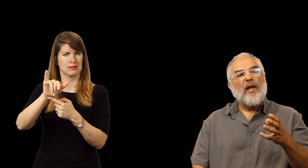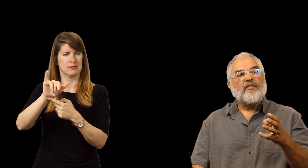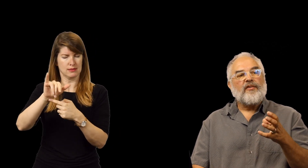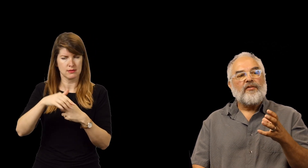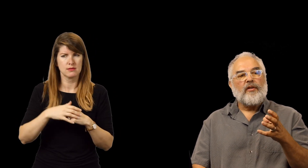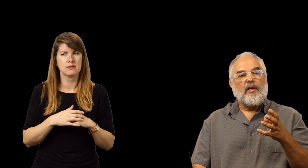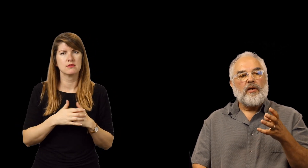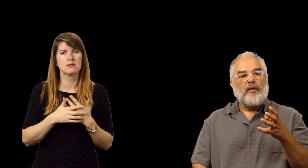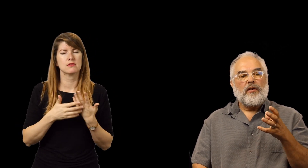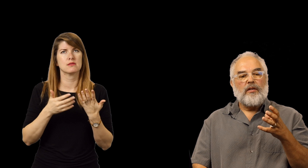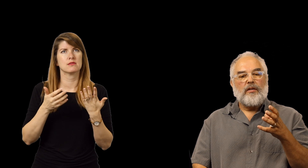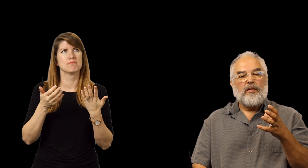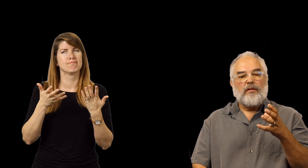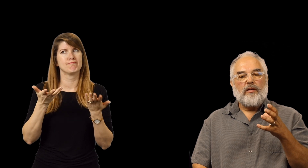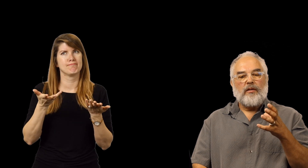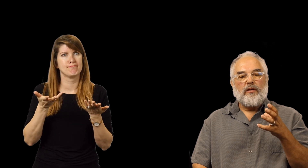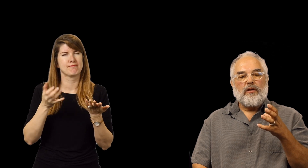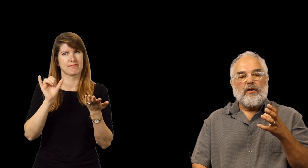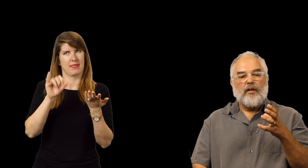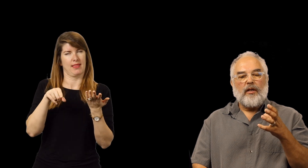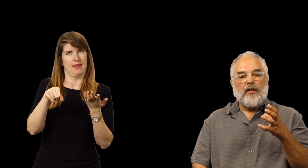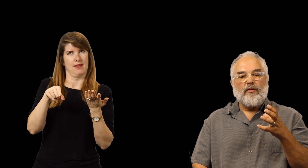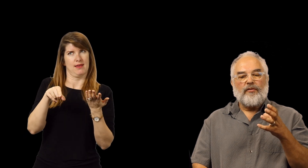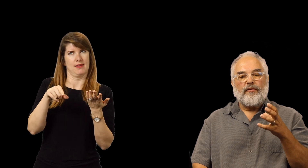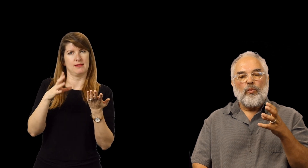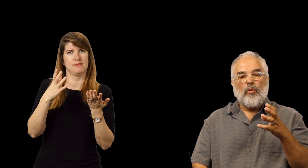And neuroplasticity